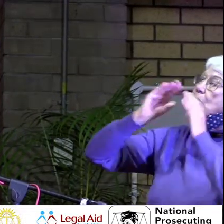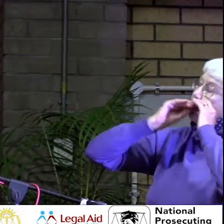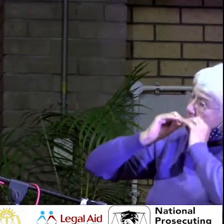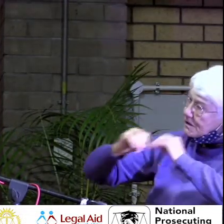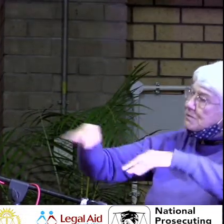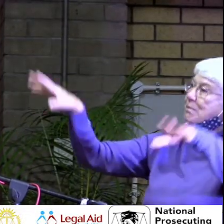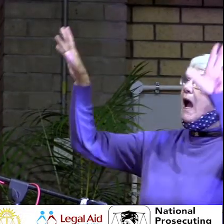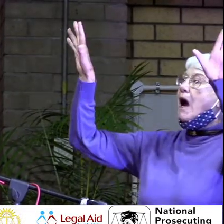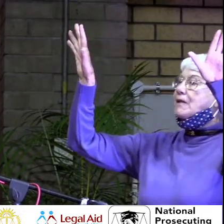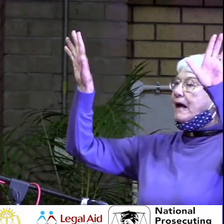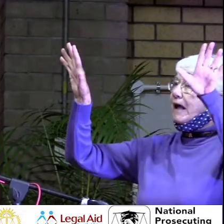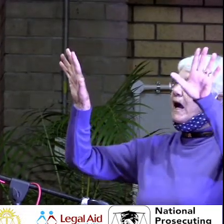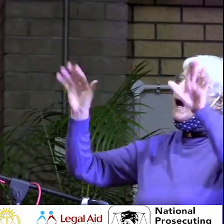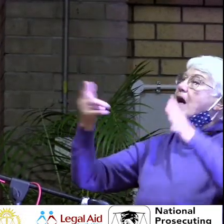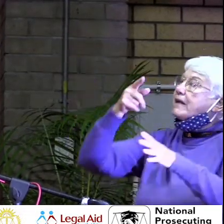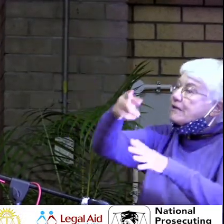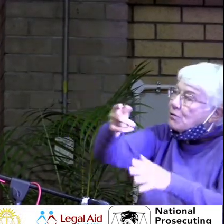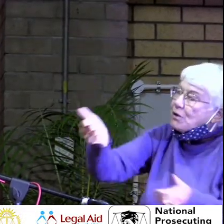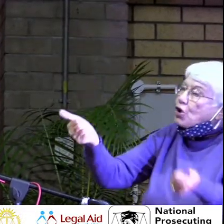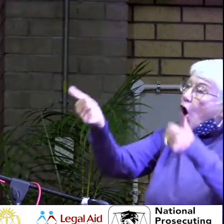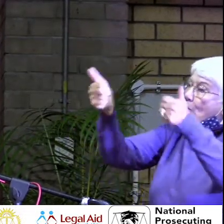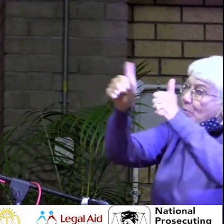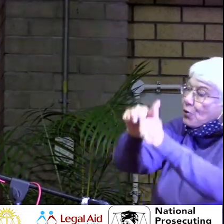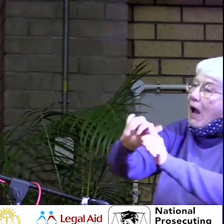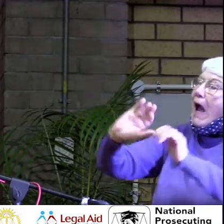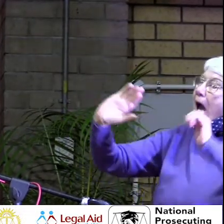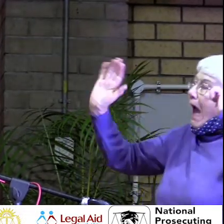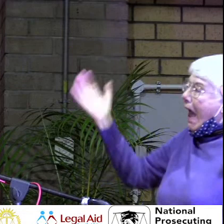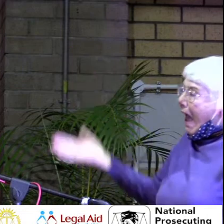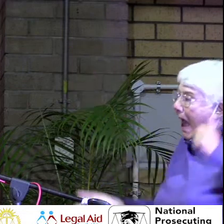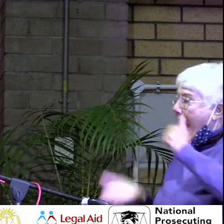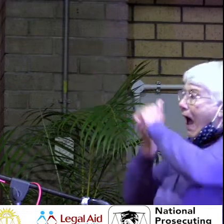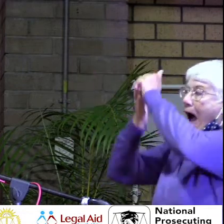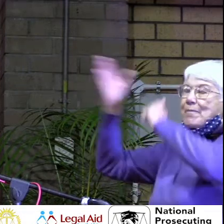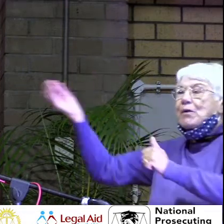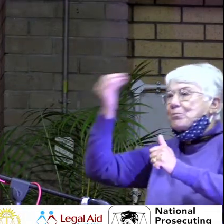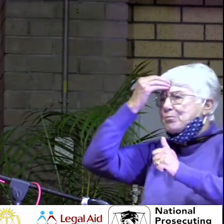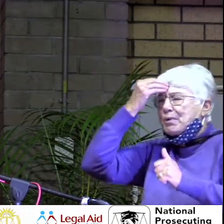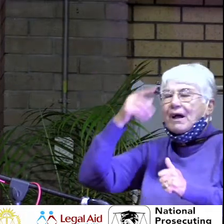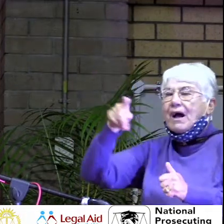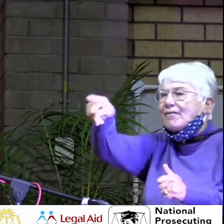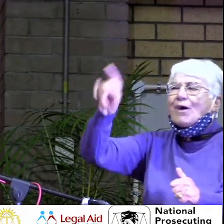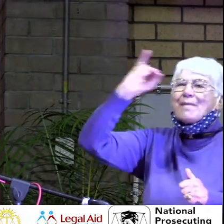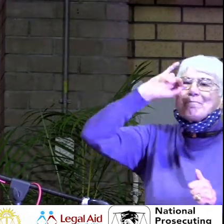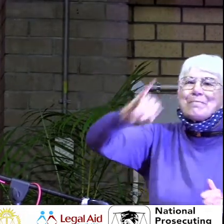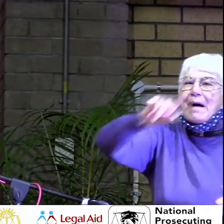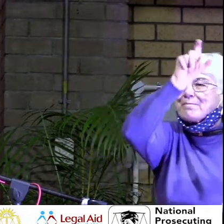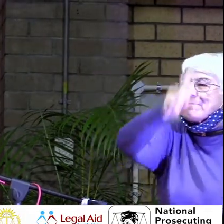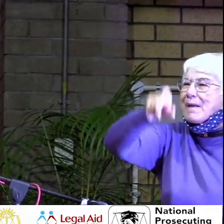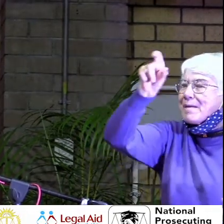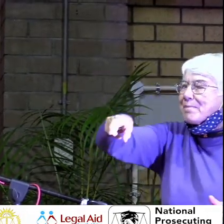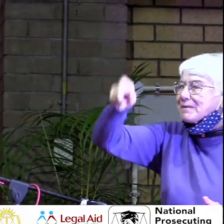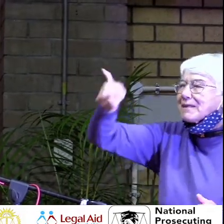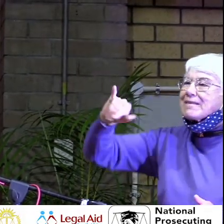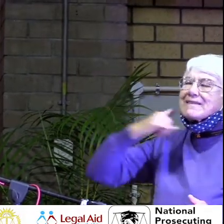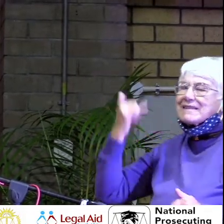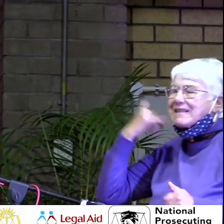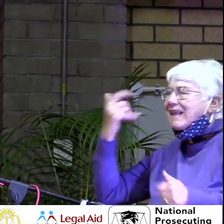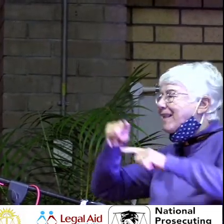We must contribute to helping the police to catch those criminals and not hide those criminals.